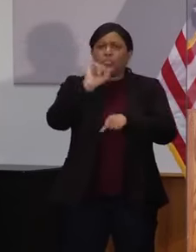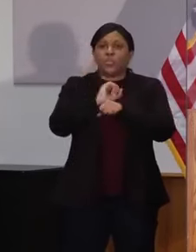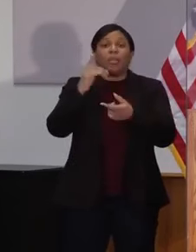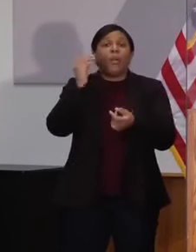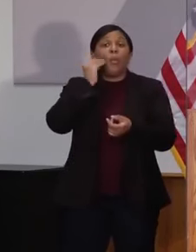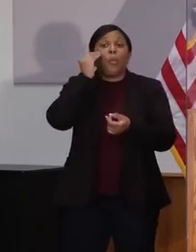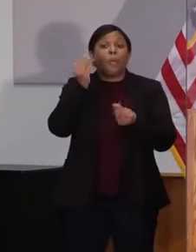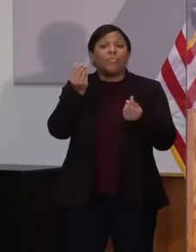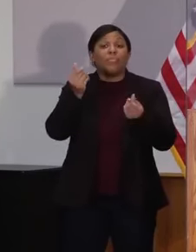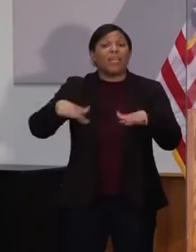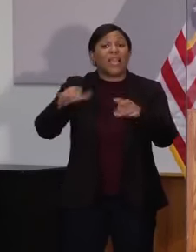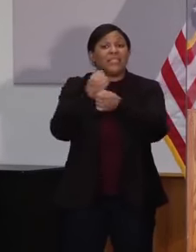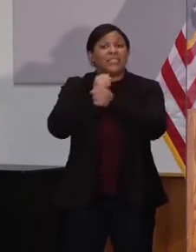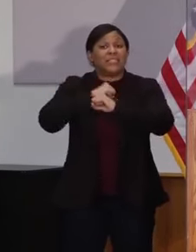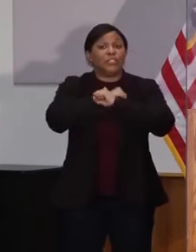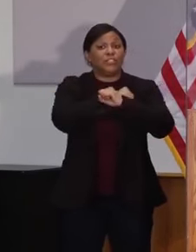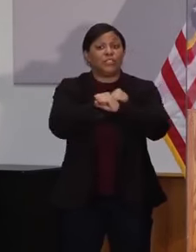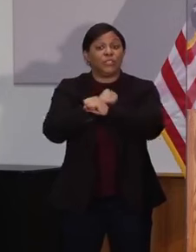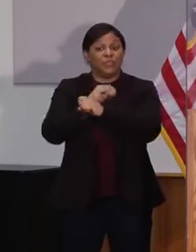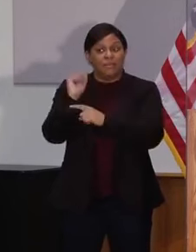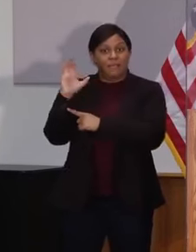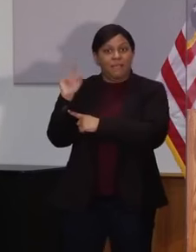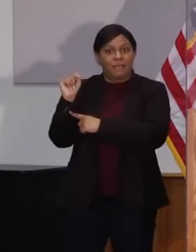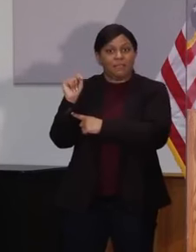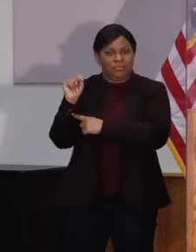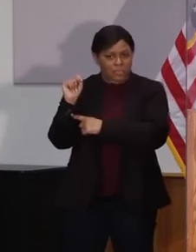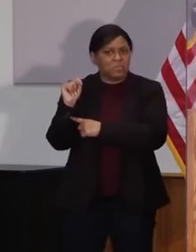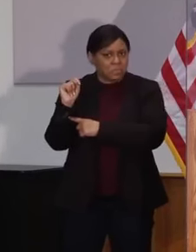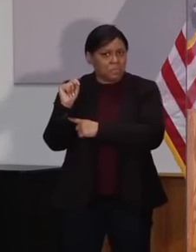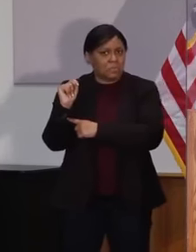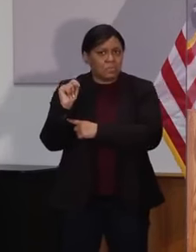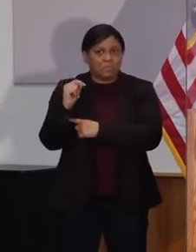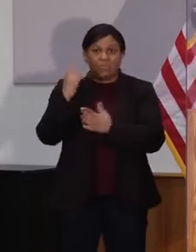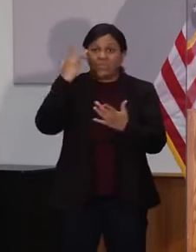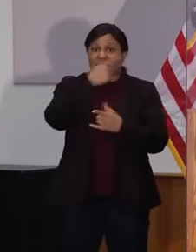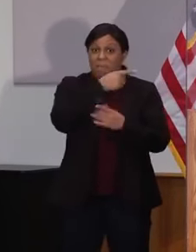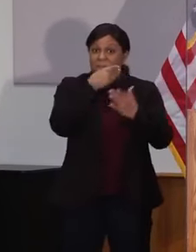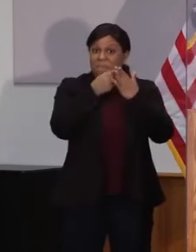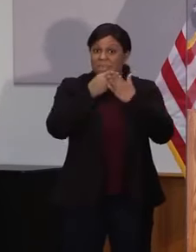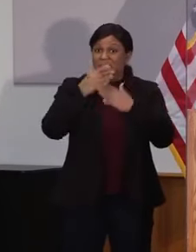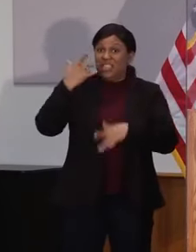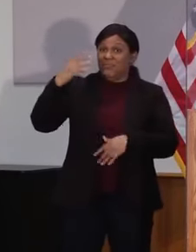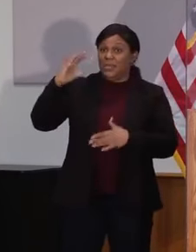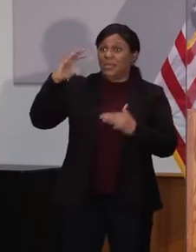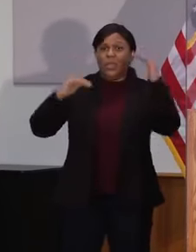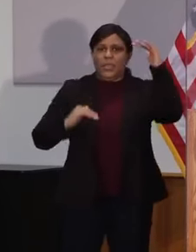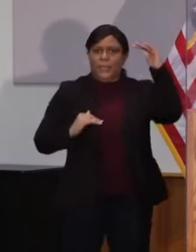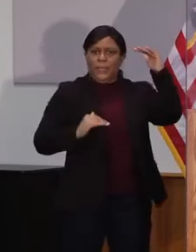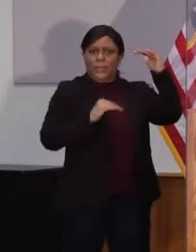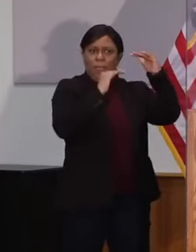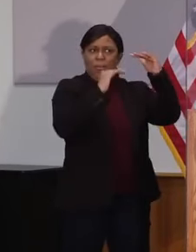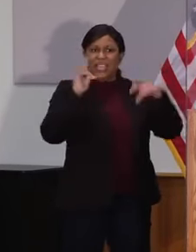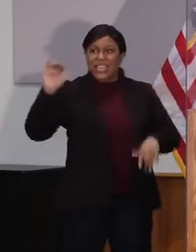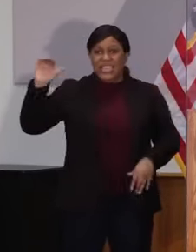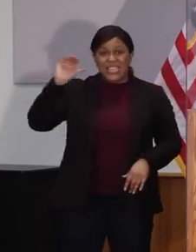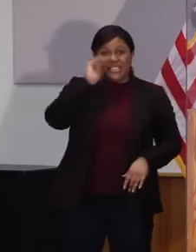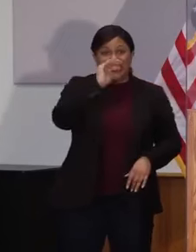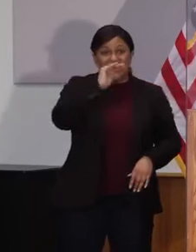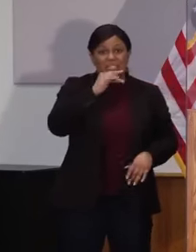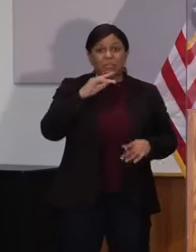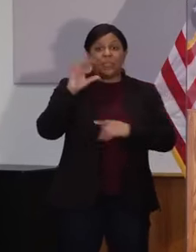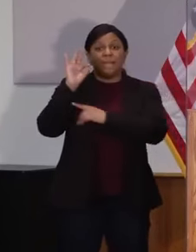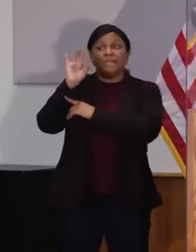Management account, because you don't reach that level of damage to get FEMA reimbursement on certain events. And